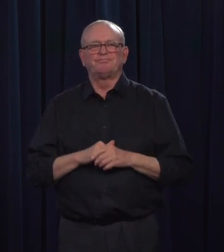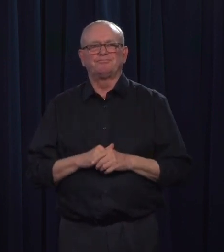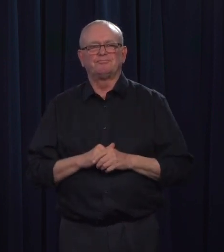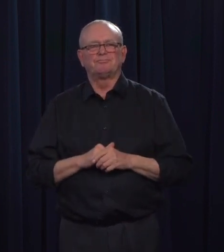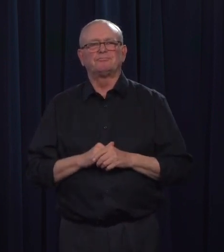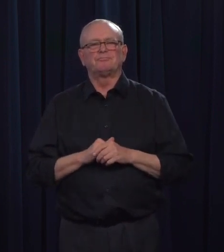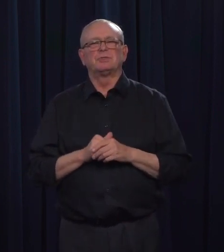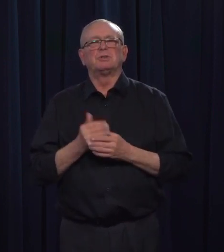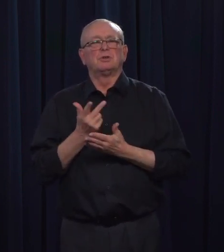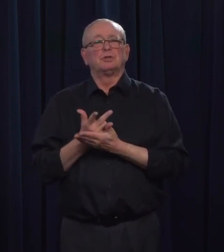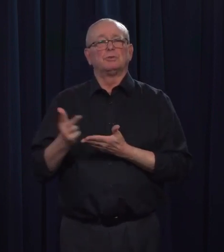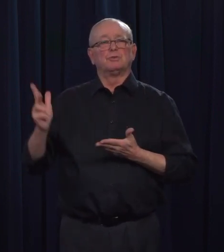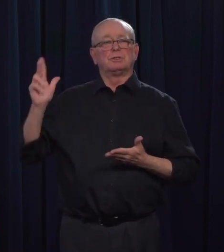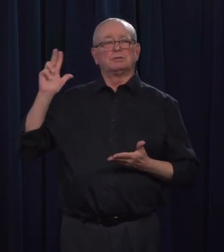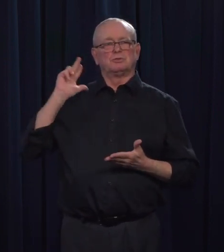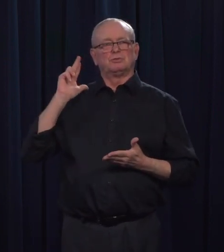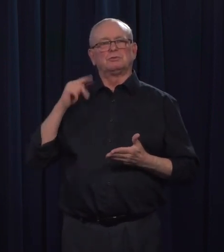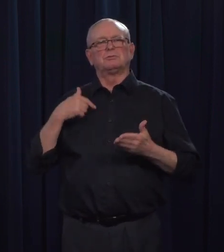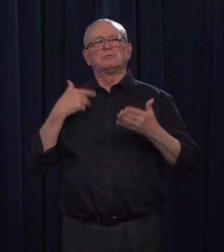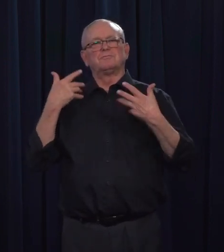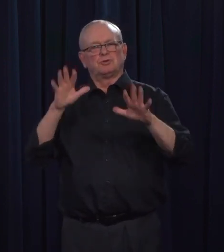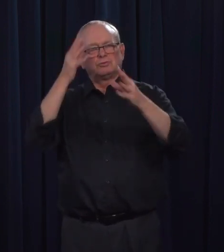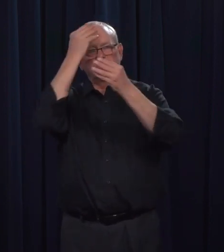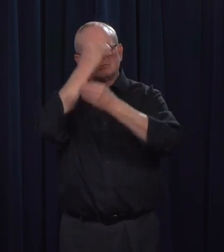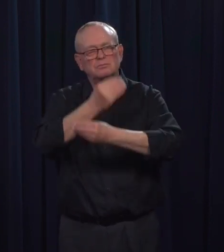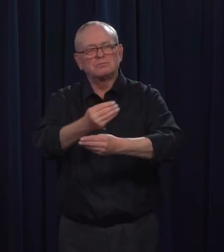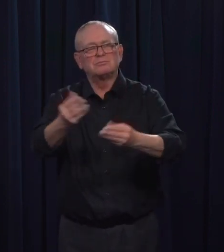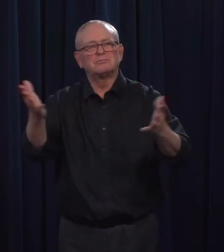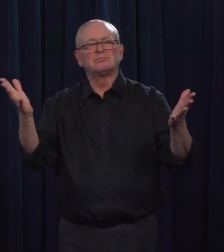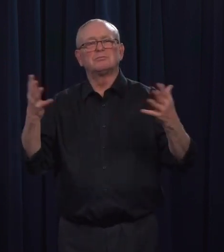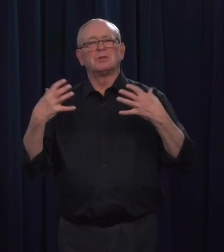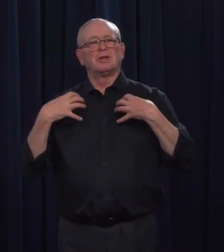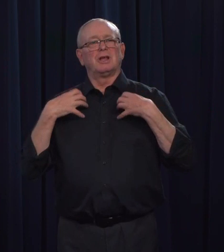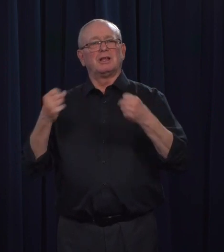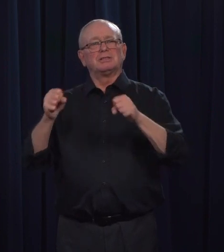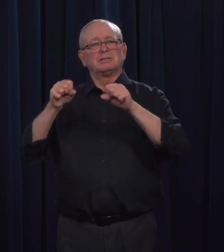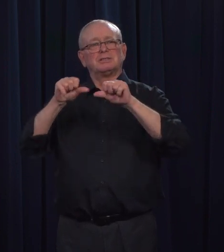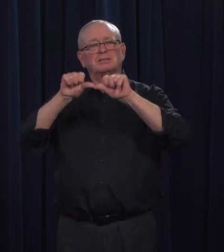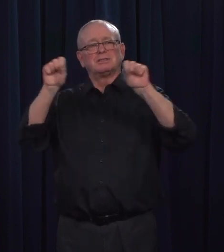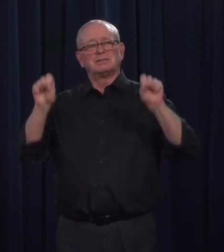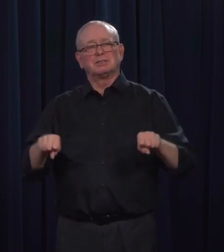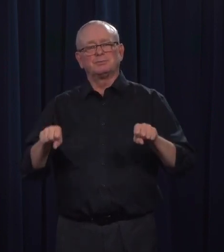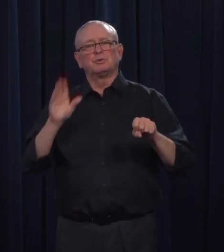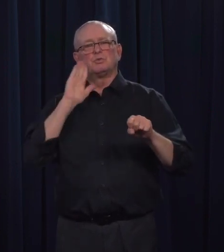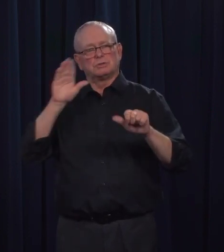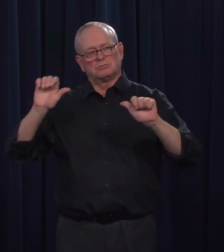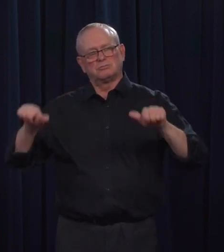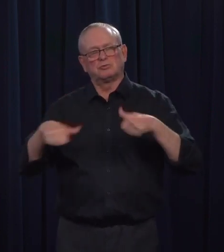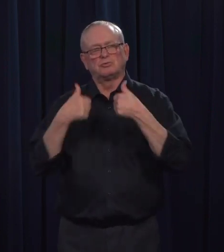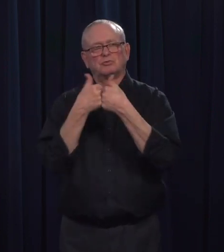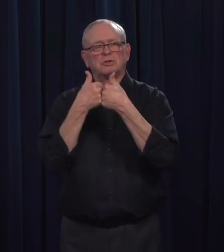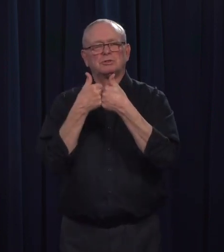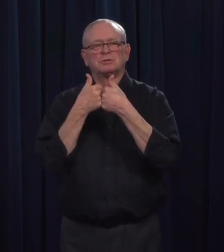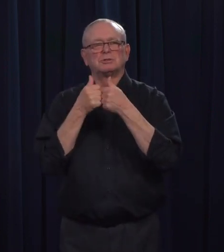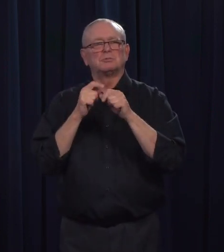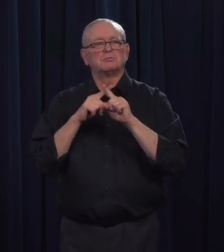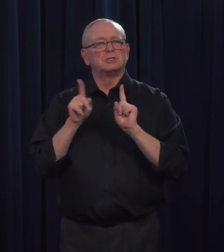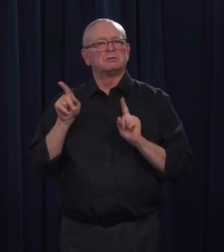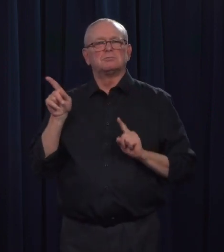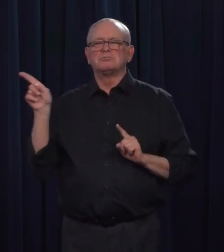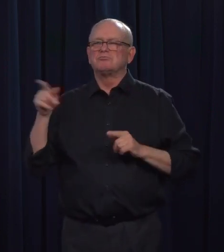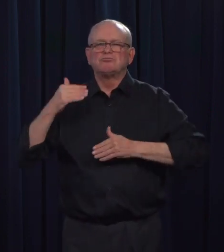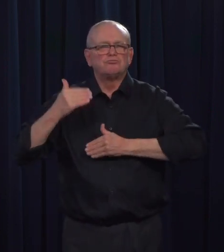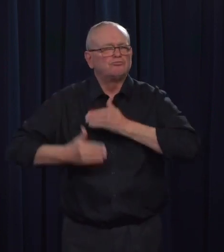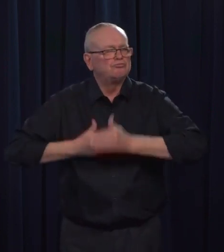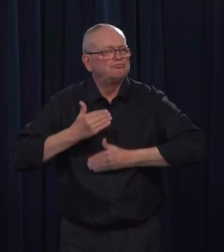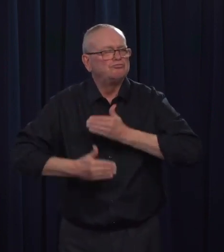test. While it is a privilege to be seen by Albertans as the face of this response, there are countless unsung heroes behind